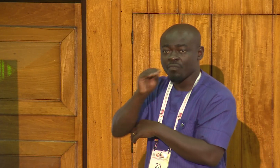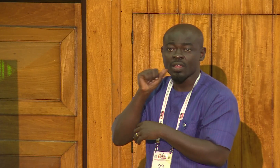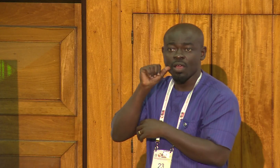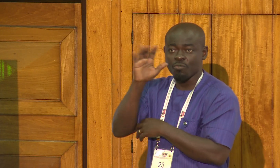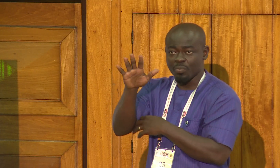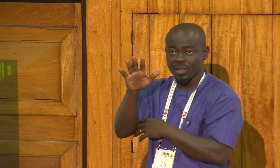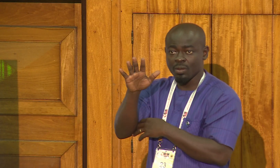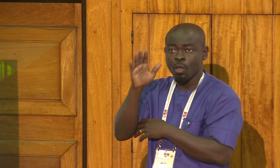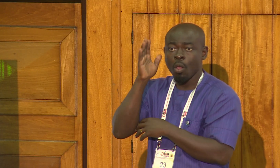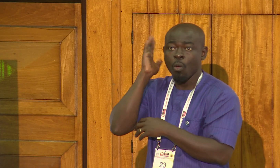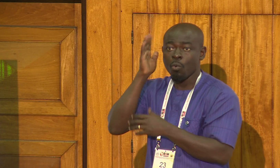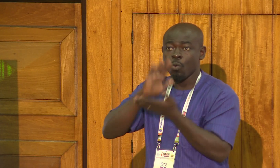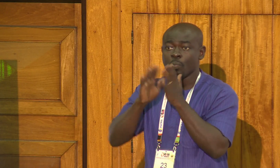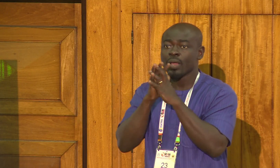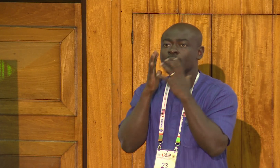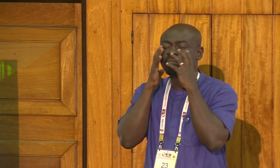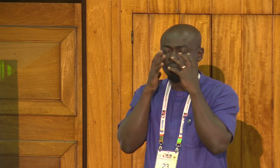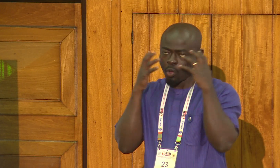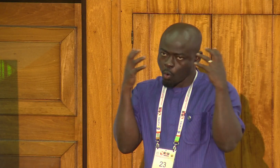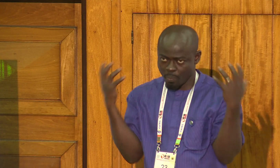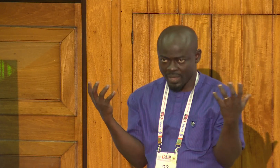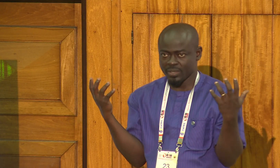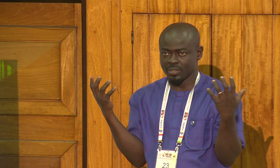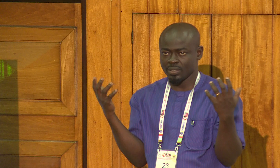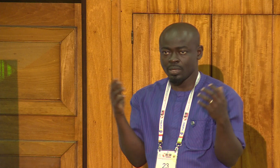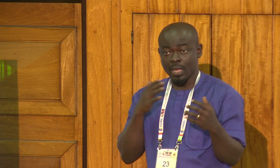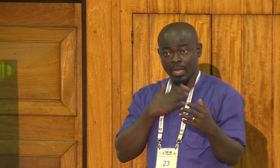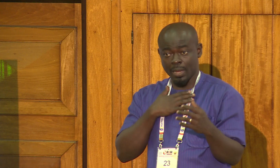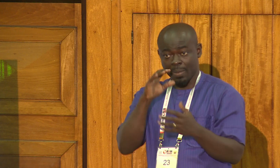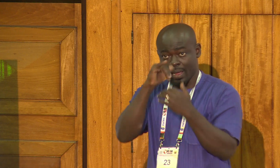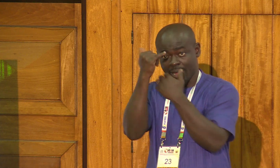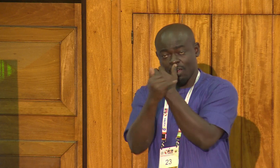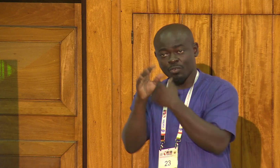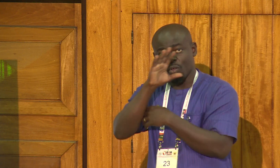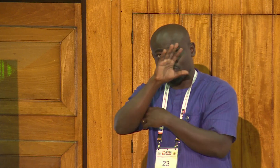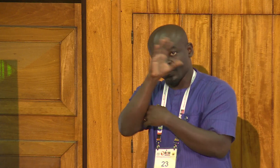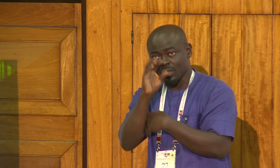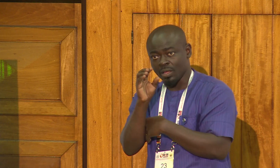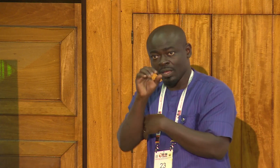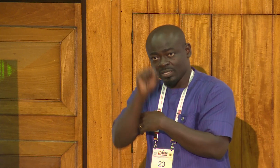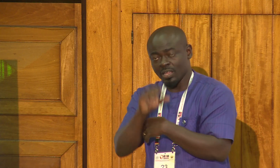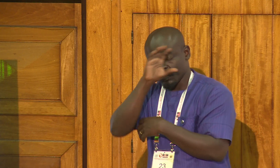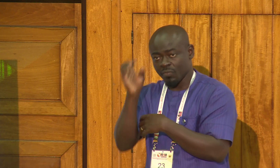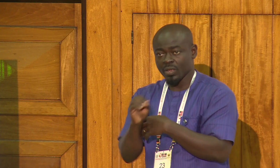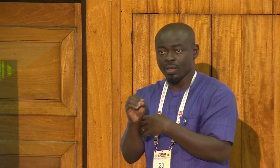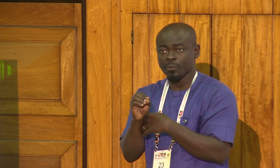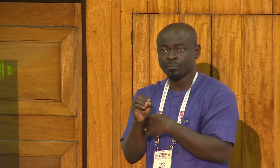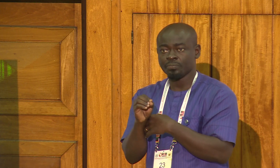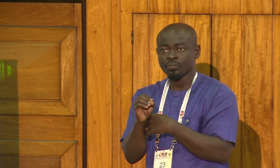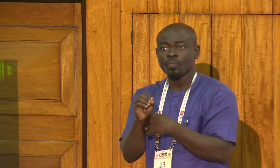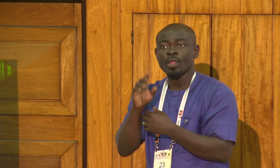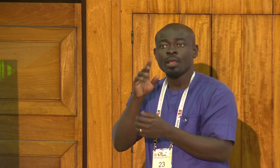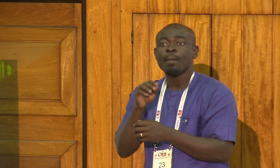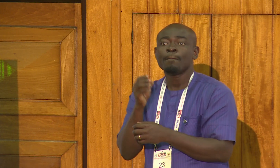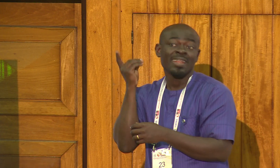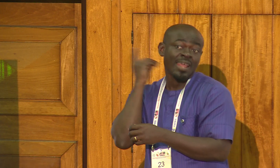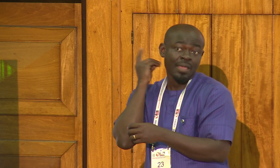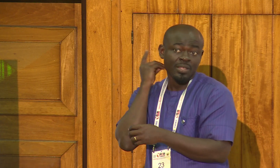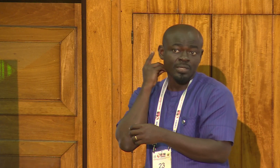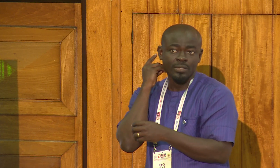will have overweight and obesity. And in my country of South Africa, type 2 diabetes is now the biggest killer of